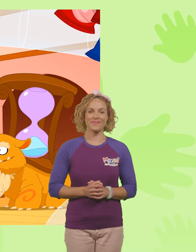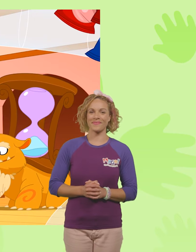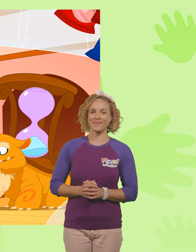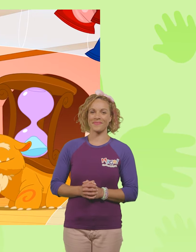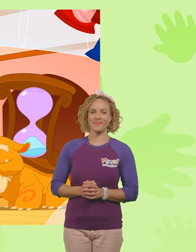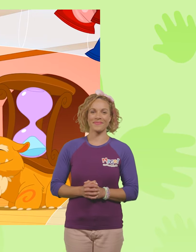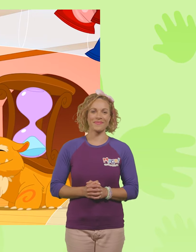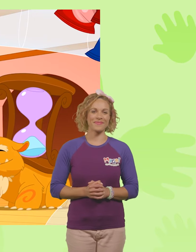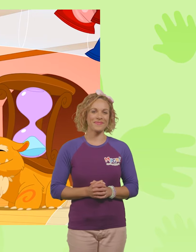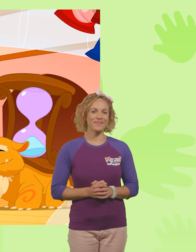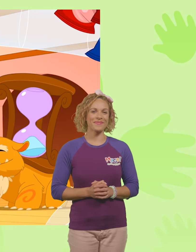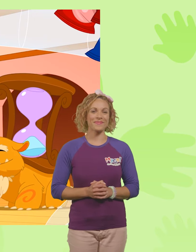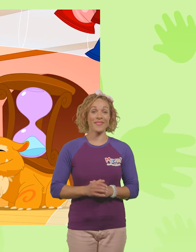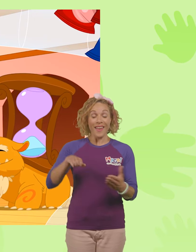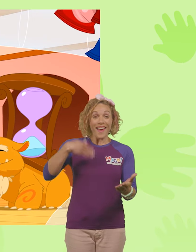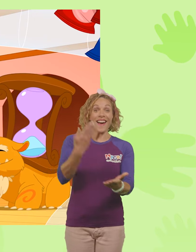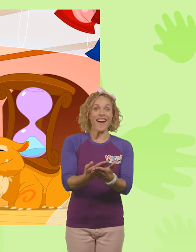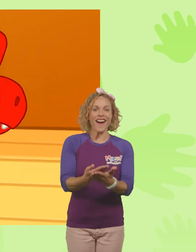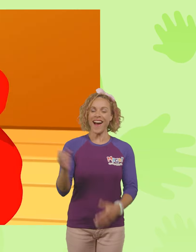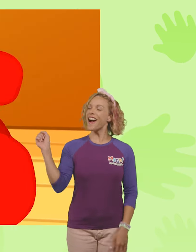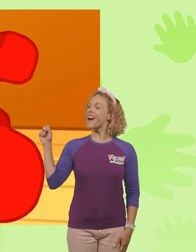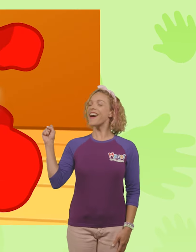We're back! Yay!